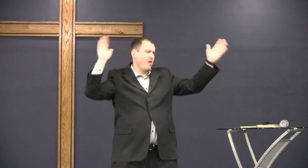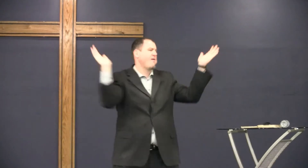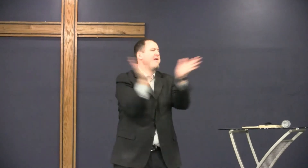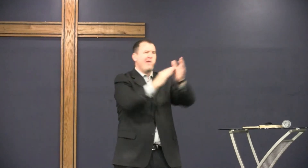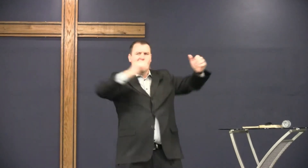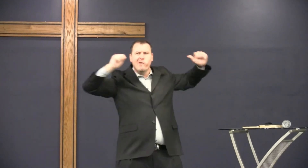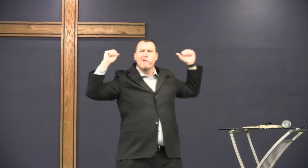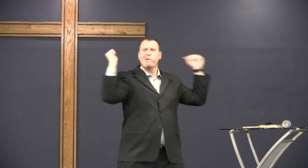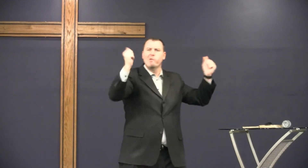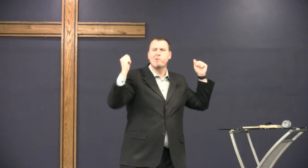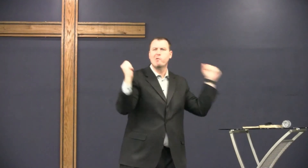Hosanna to